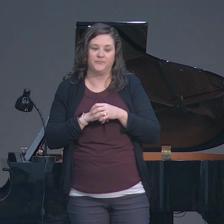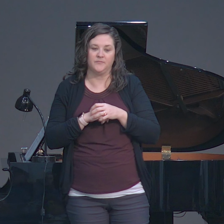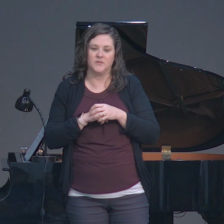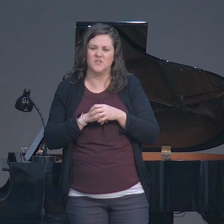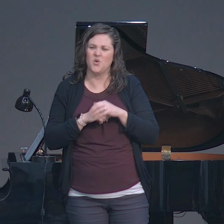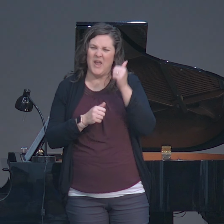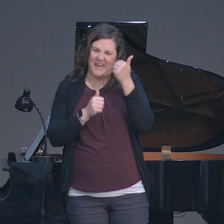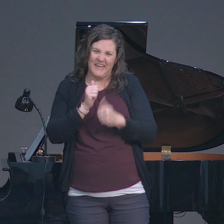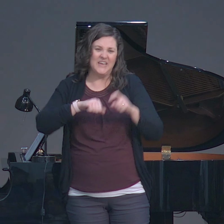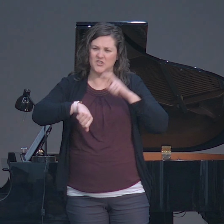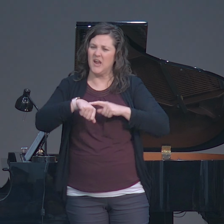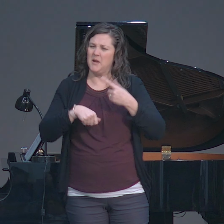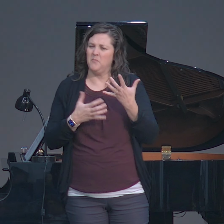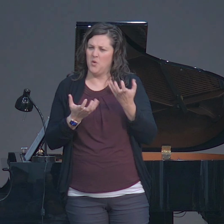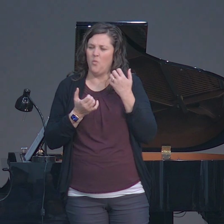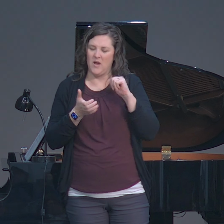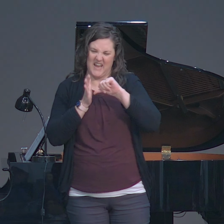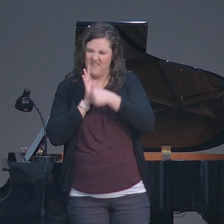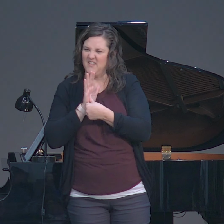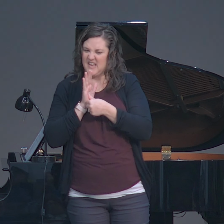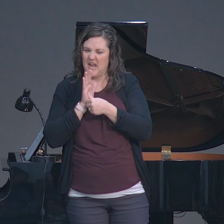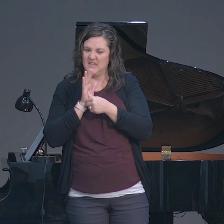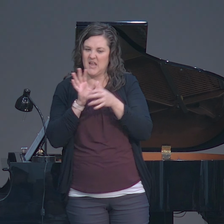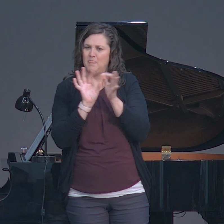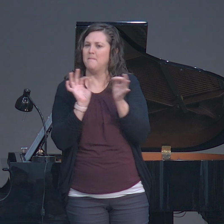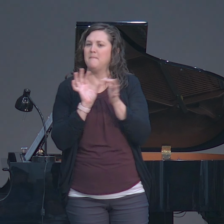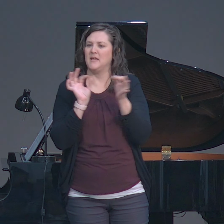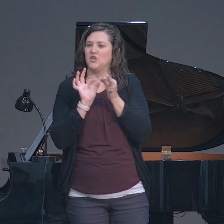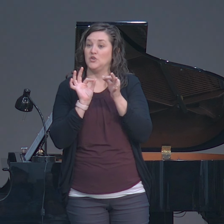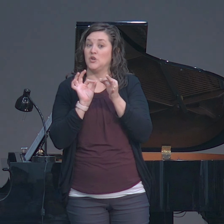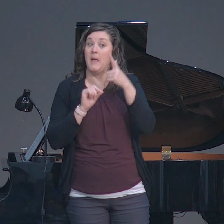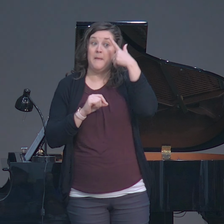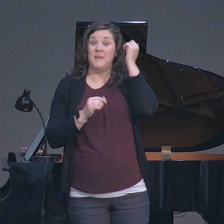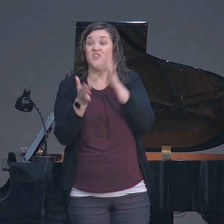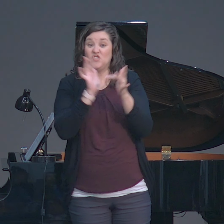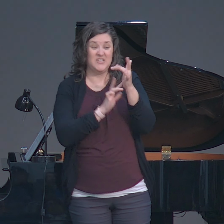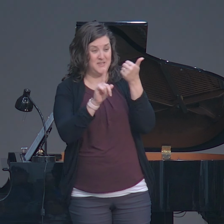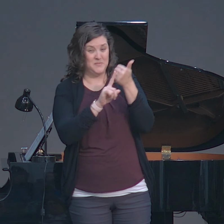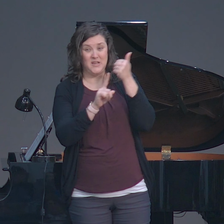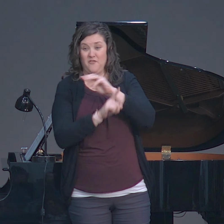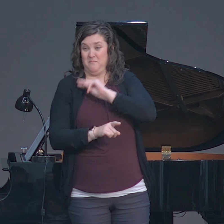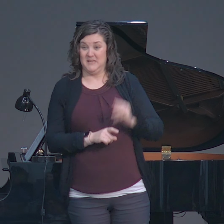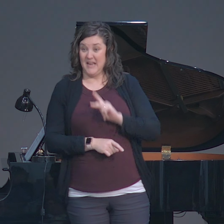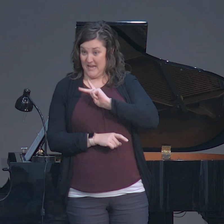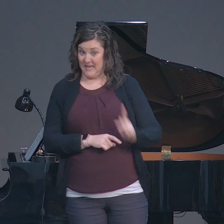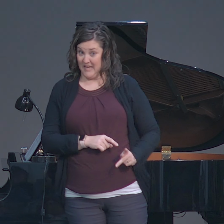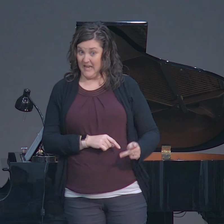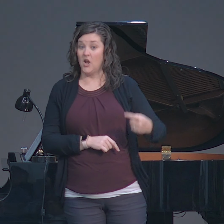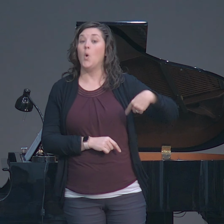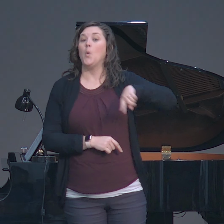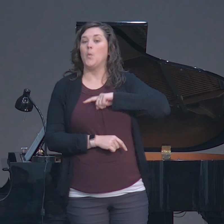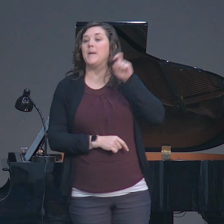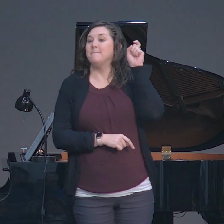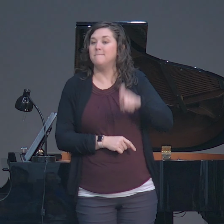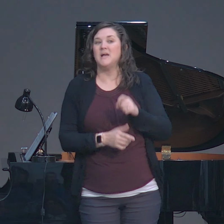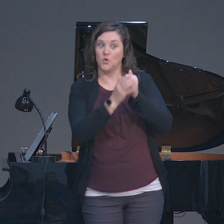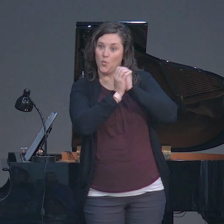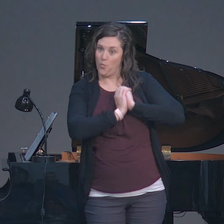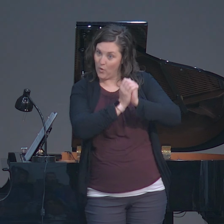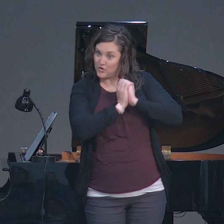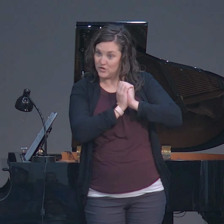its overall message with these words: because Jesus is the Messiah King, we must